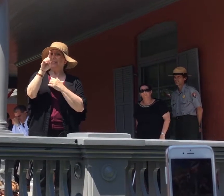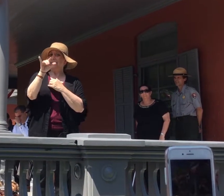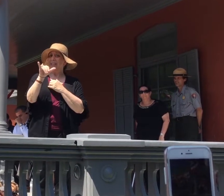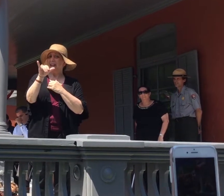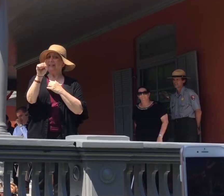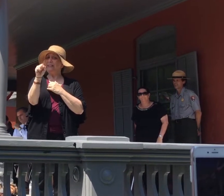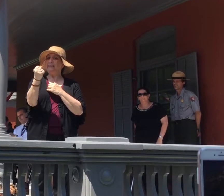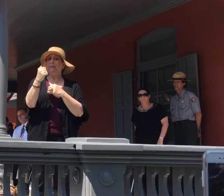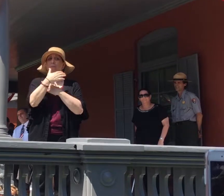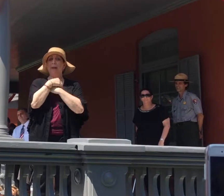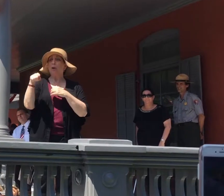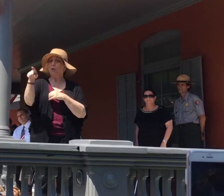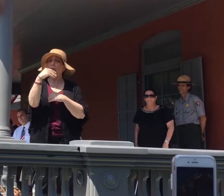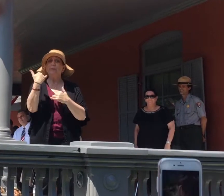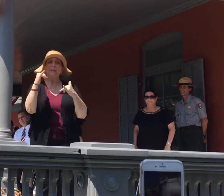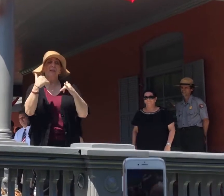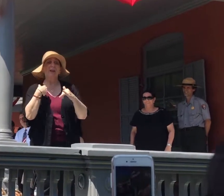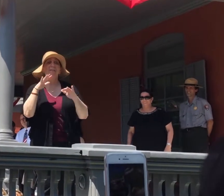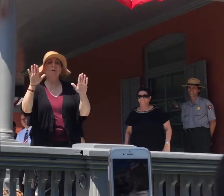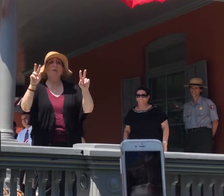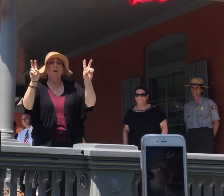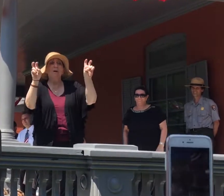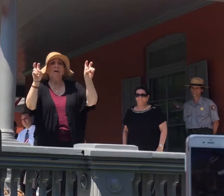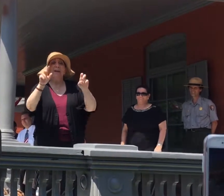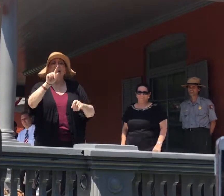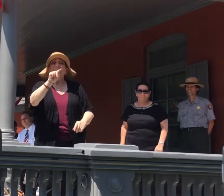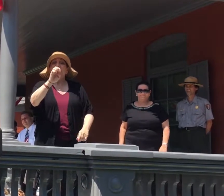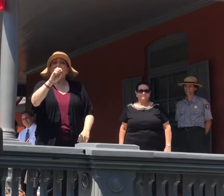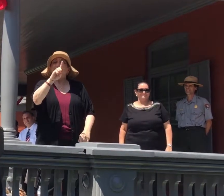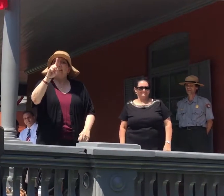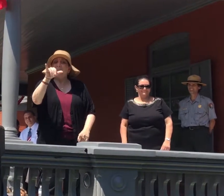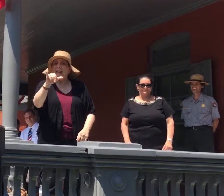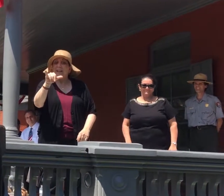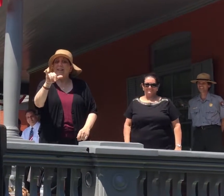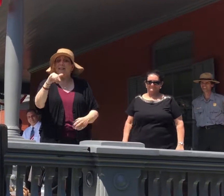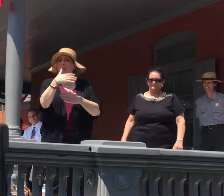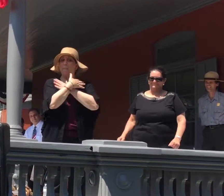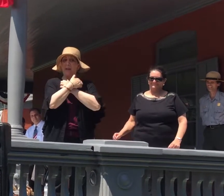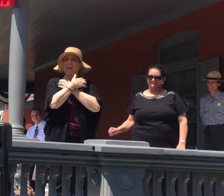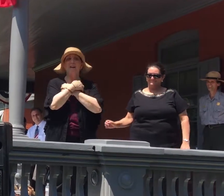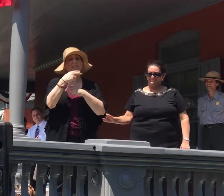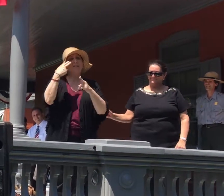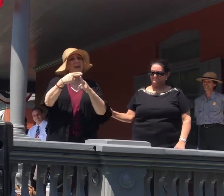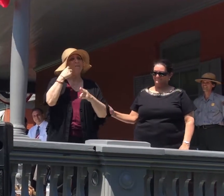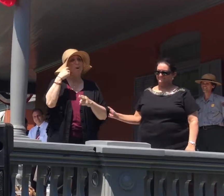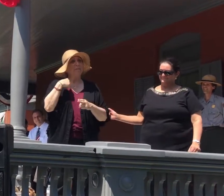Do any of you still have your teddy bear? Oh, up with your hands, men. Real men have teddy bears.